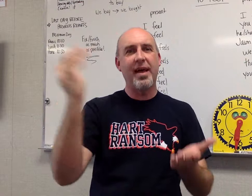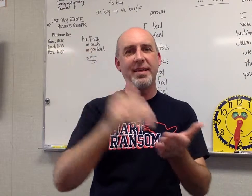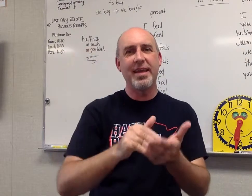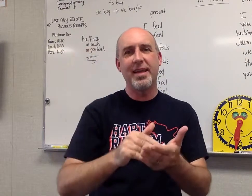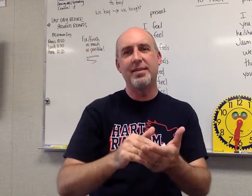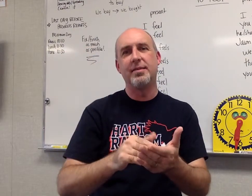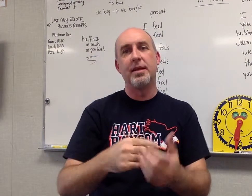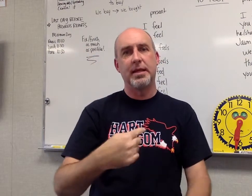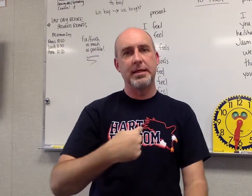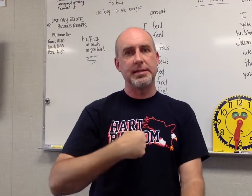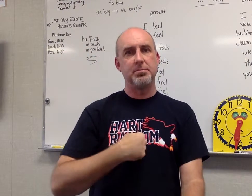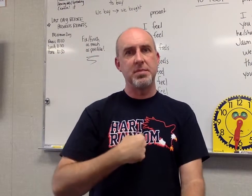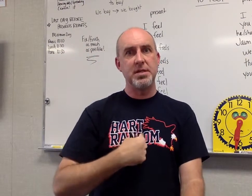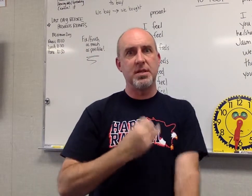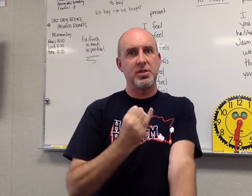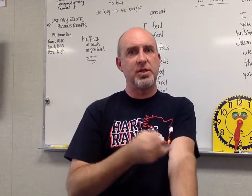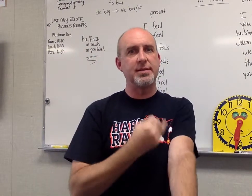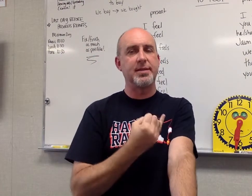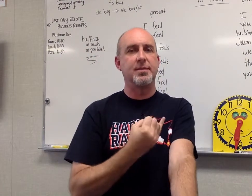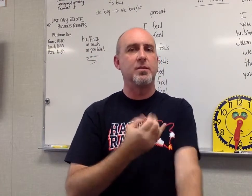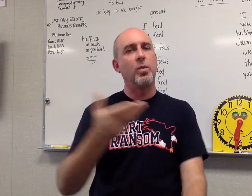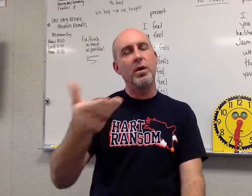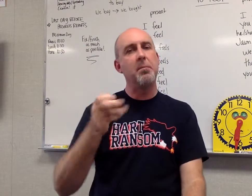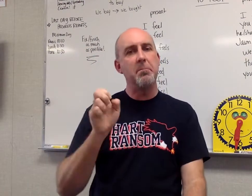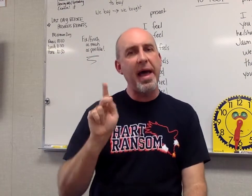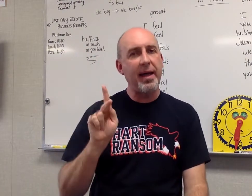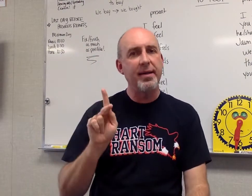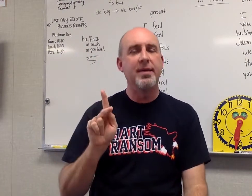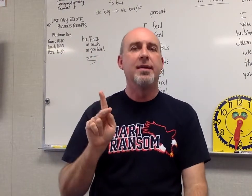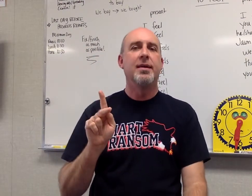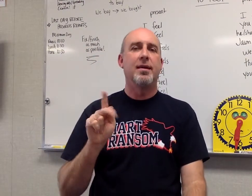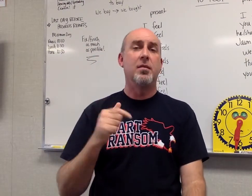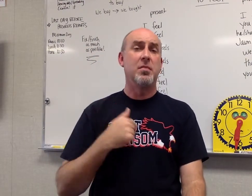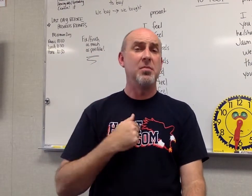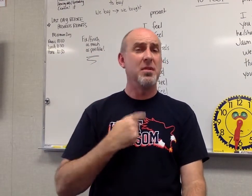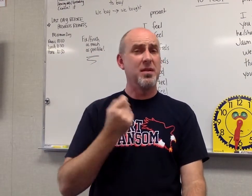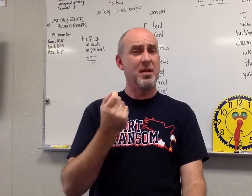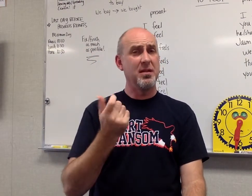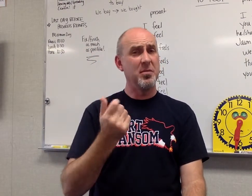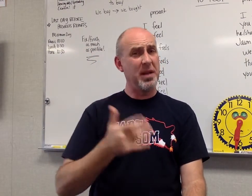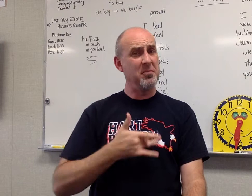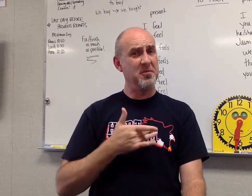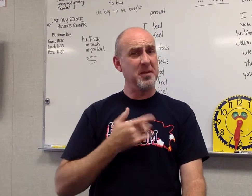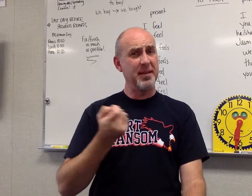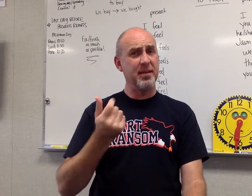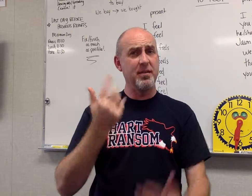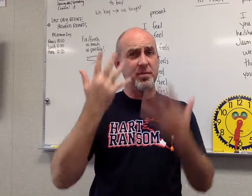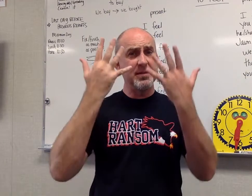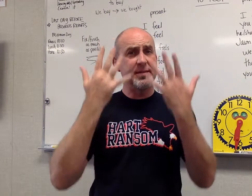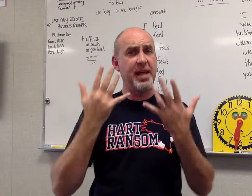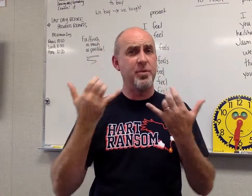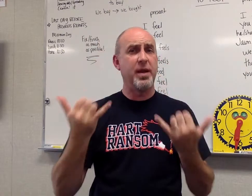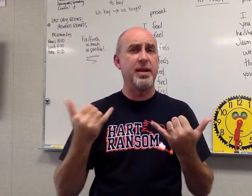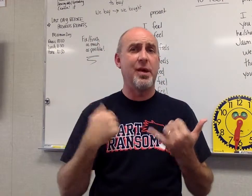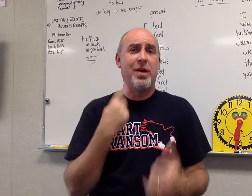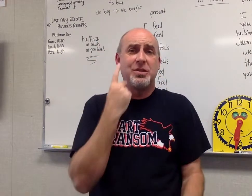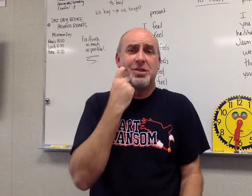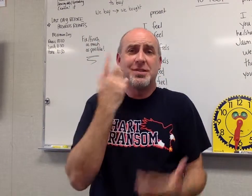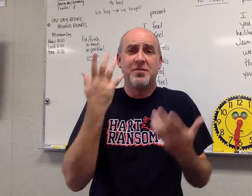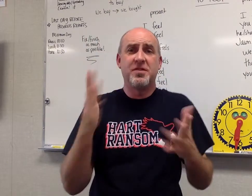Hi again. It's me, Jason. Welcome back. I'm feeling a little bit sad right now. I just